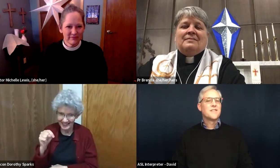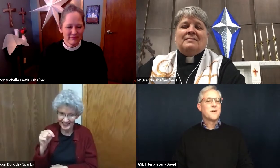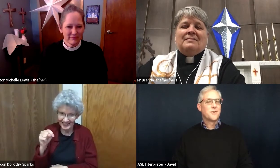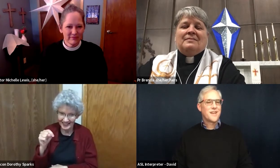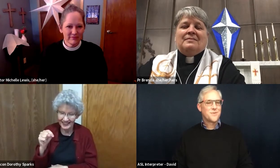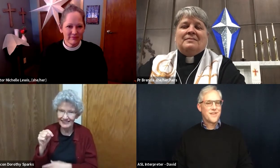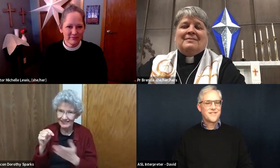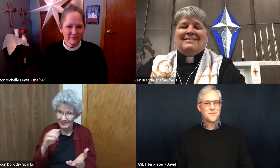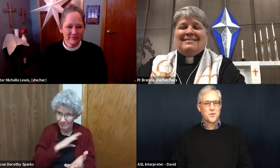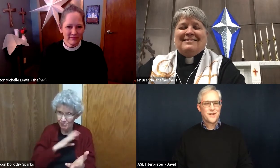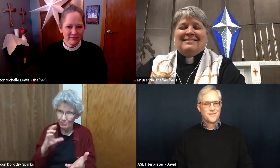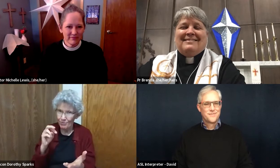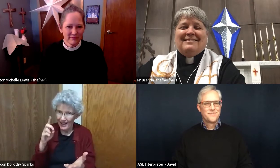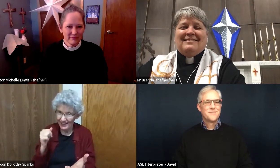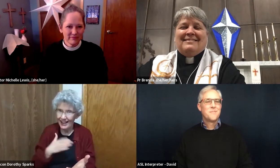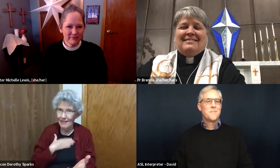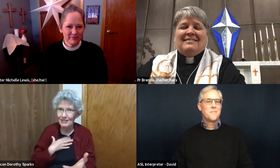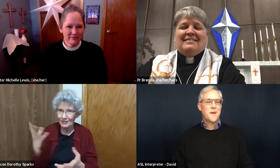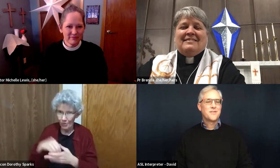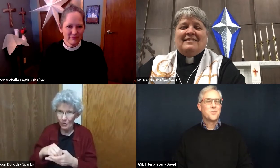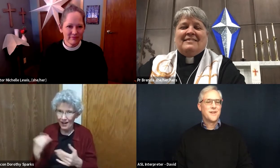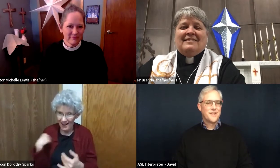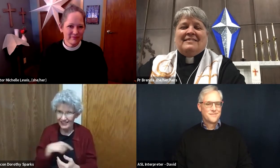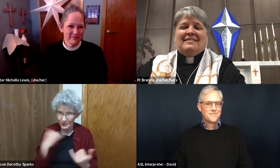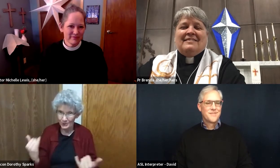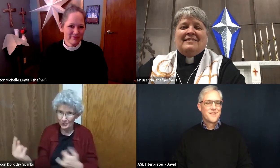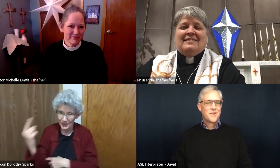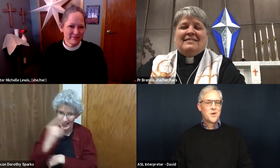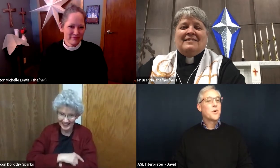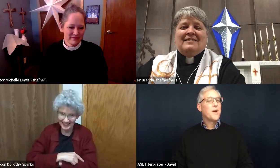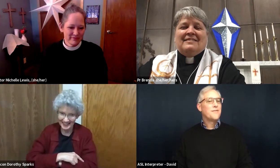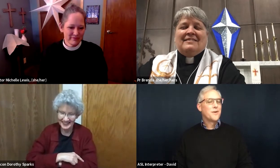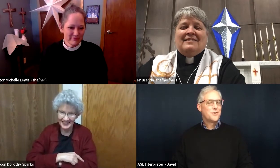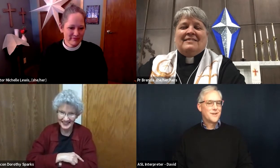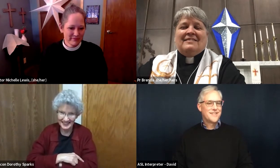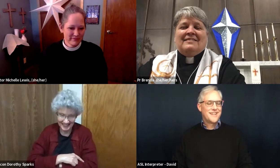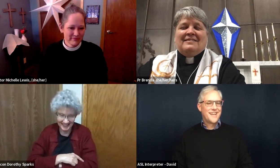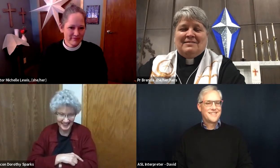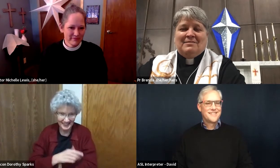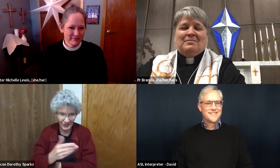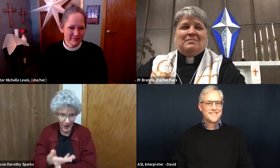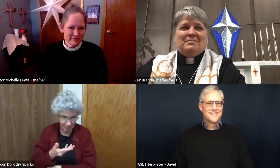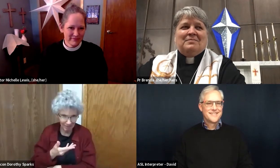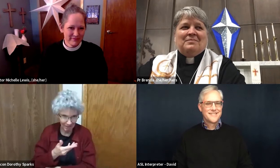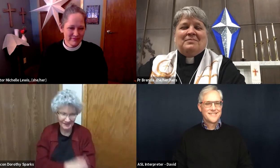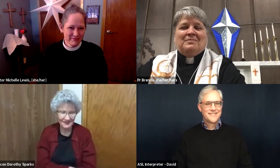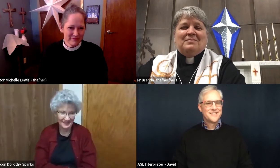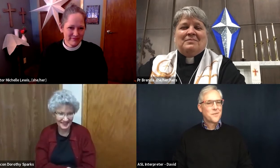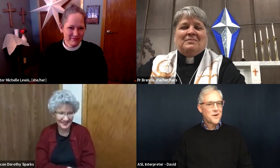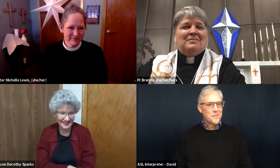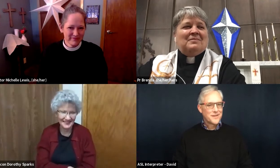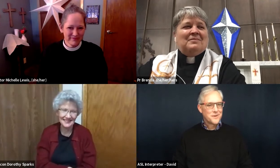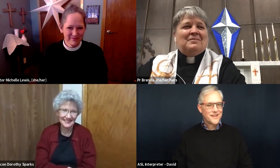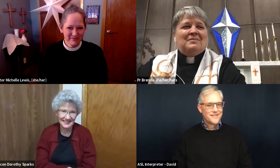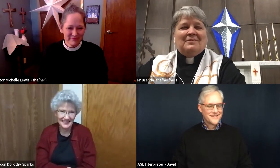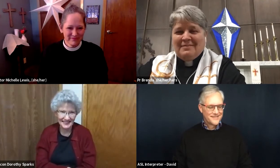we have a special guest with us this morning, Pastor Brenda, who we're grateful could join us today.